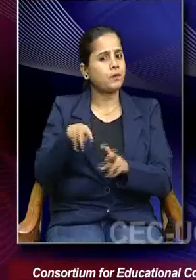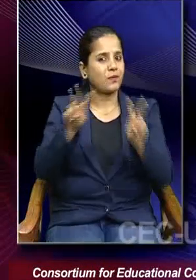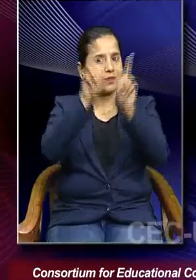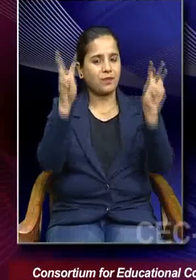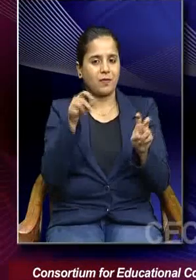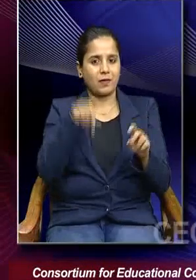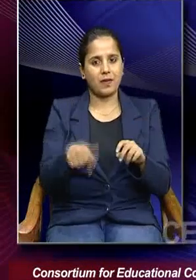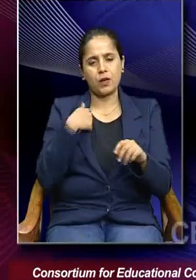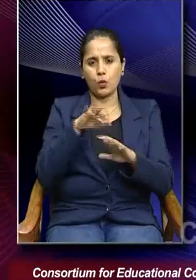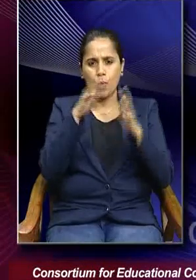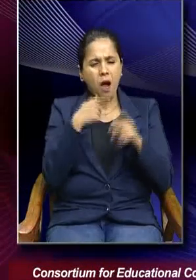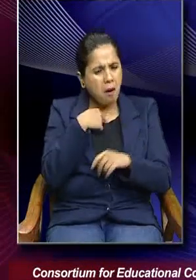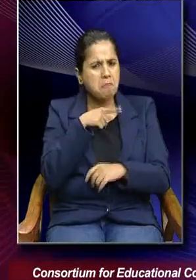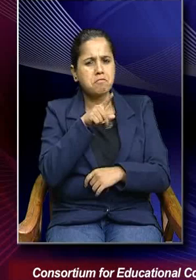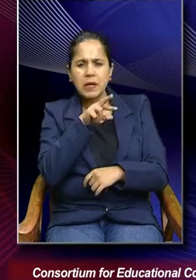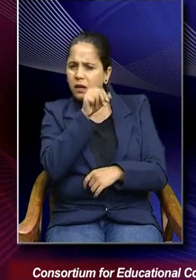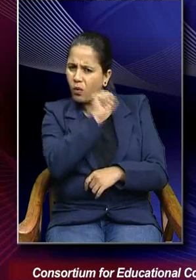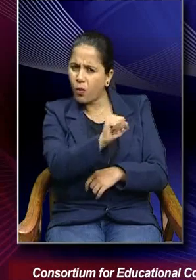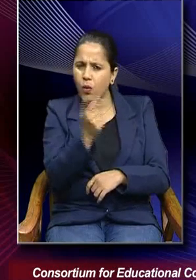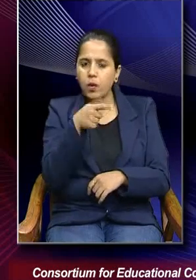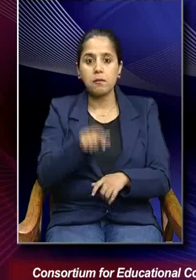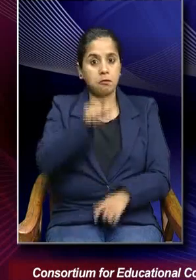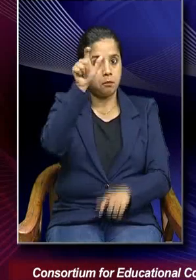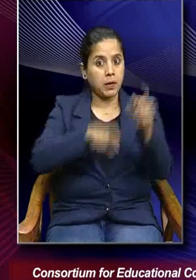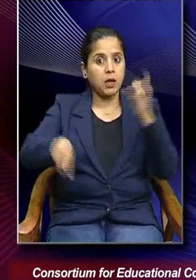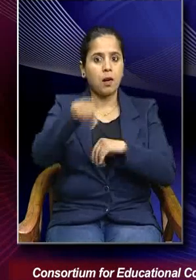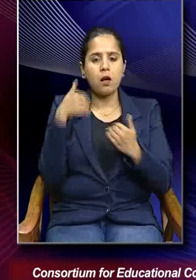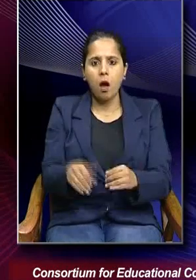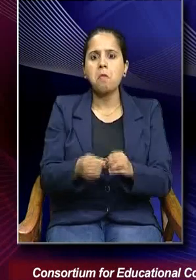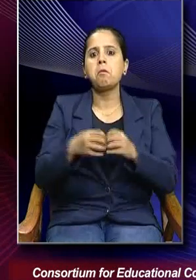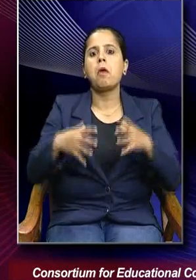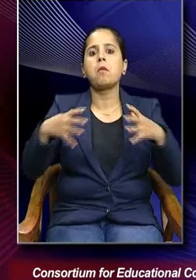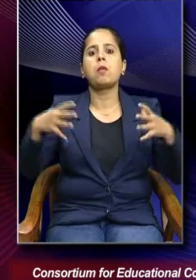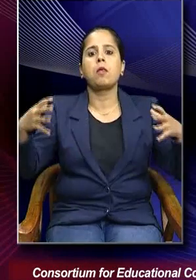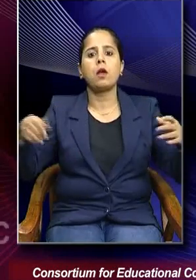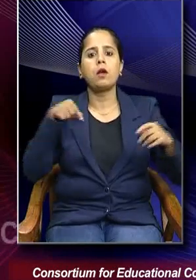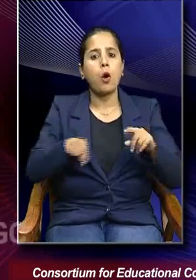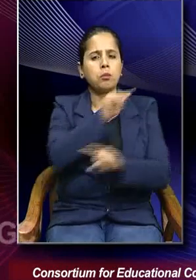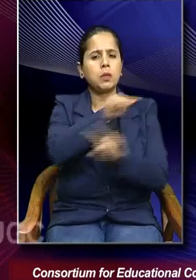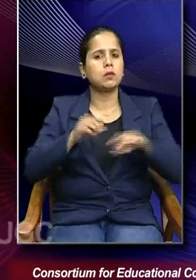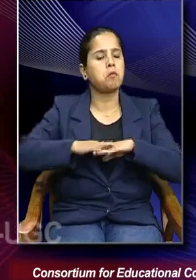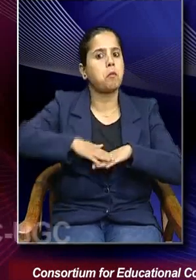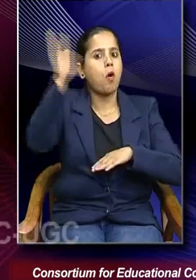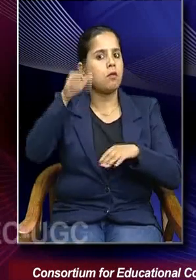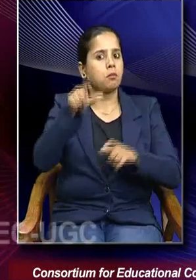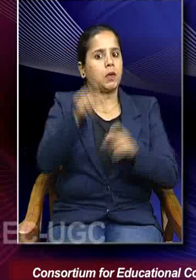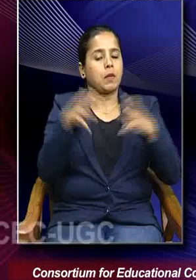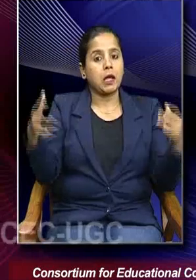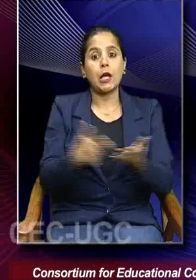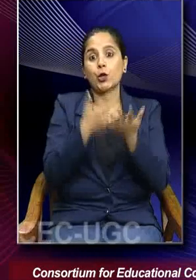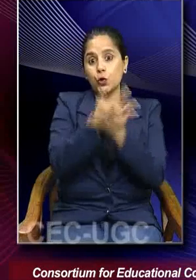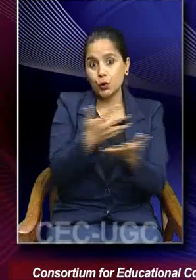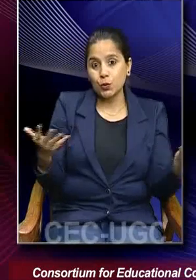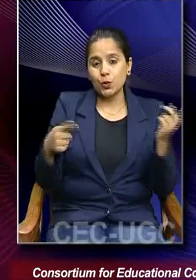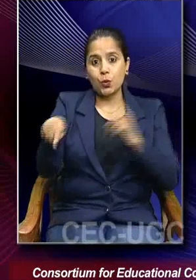of this theme is that the population is growing at a very high rate. Resources which